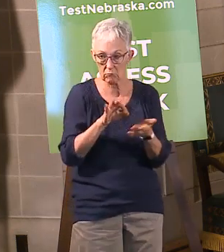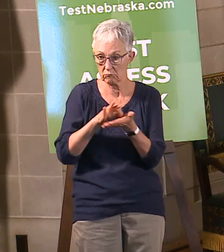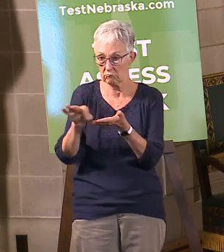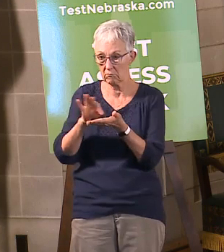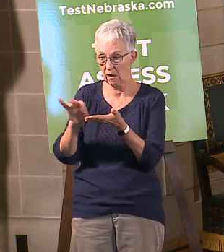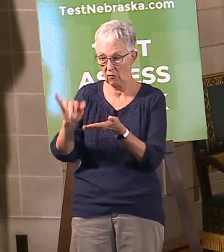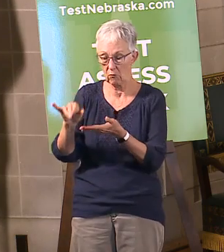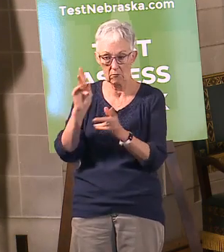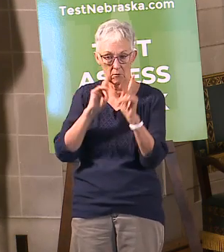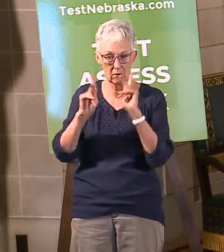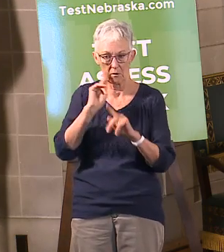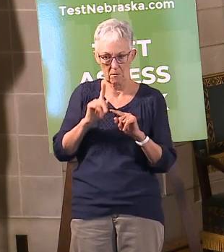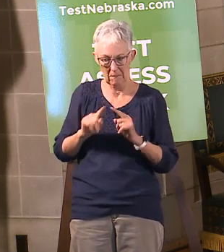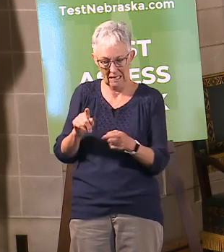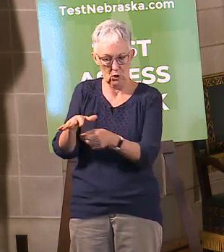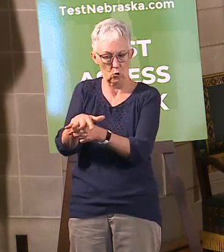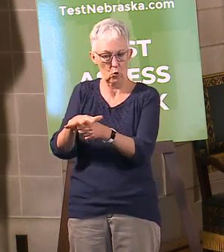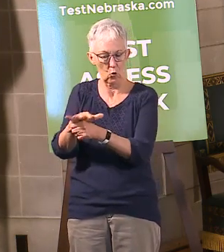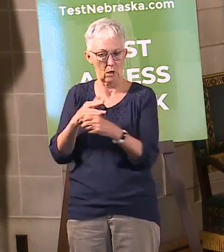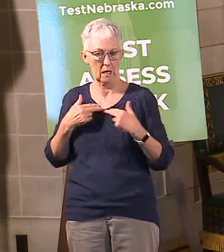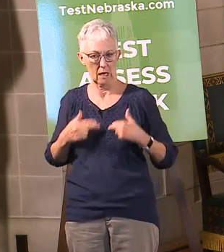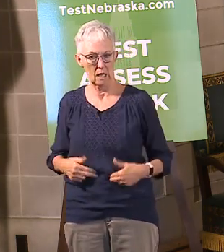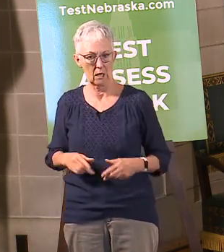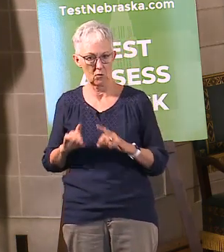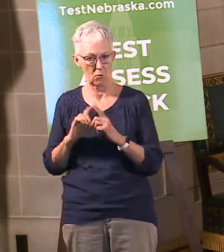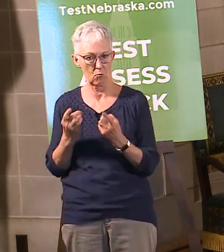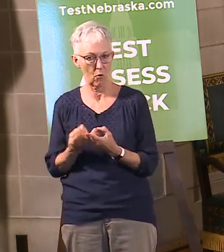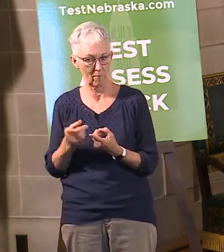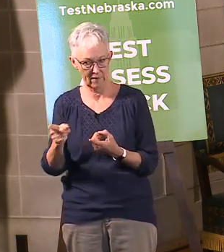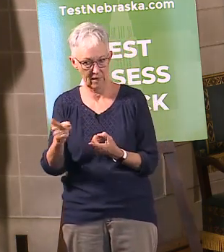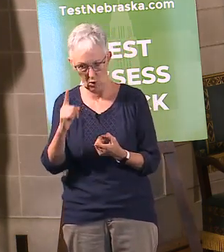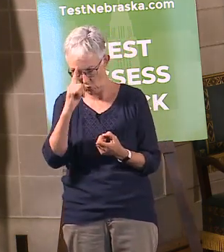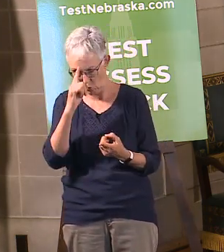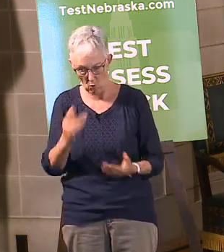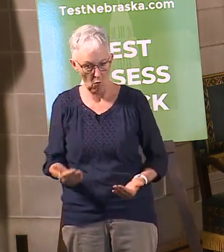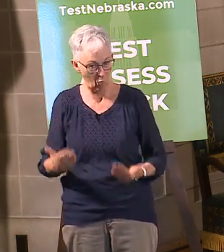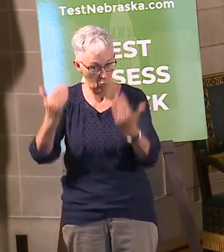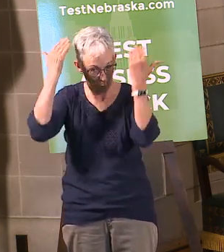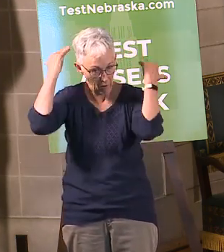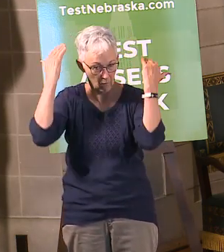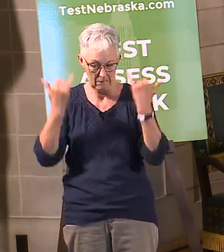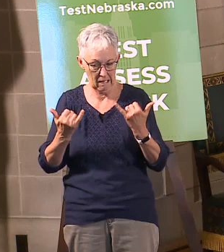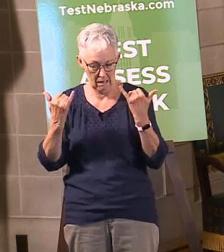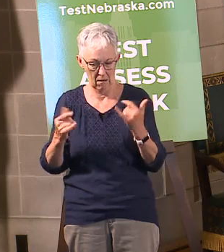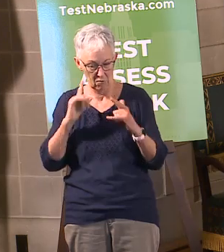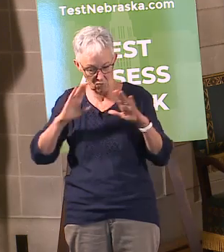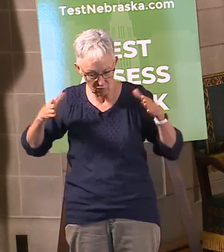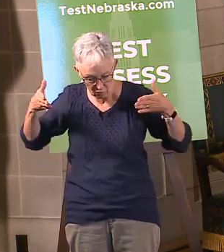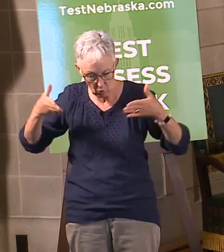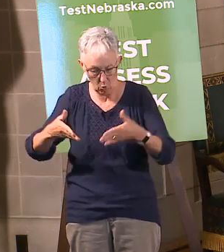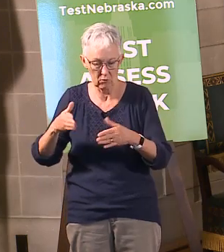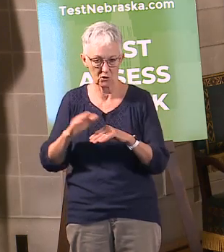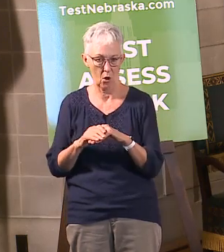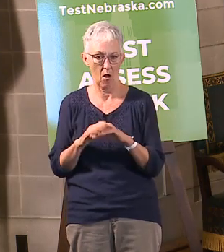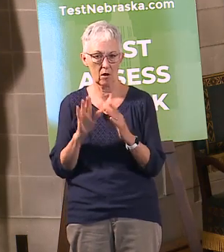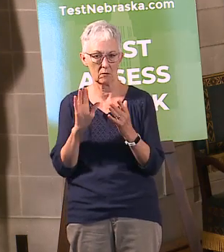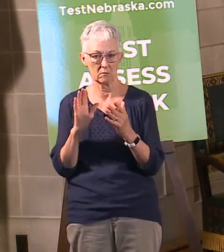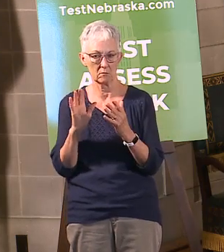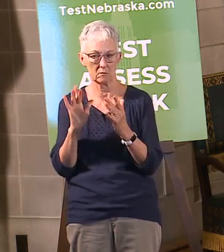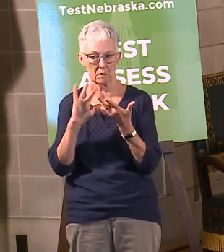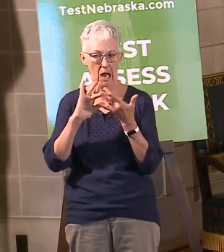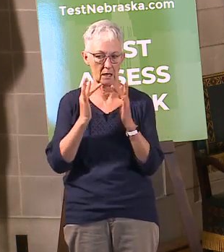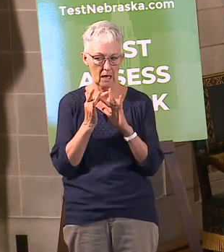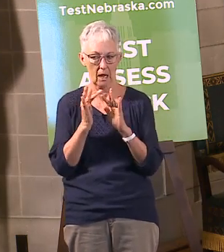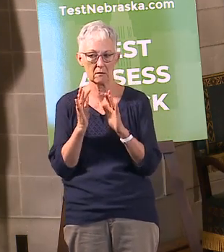who manage this at the local level. So as they have the bandwidth to be able to start collecting more of this data, I'm sure we'll start collecting more of this data. But as I said,